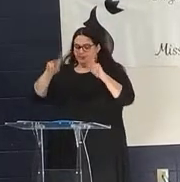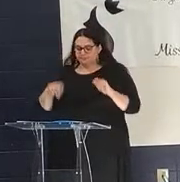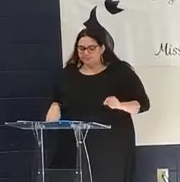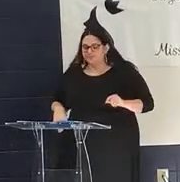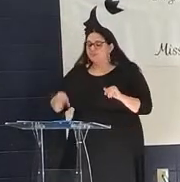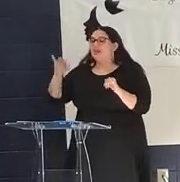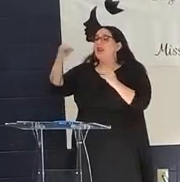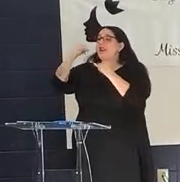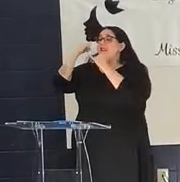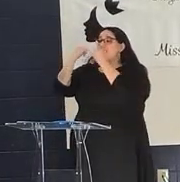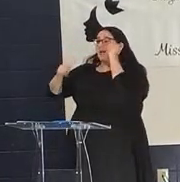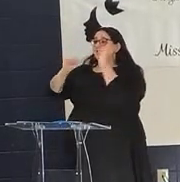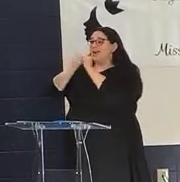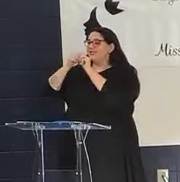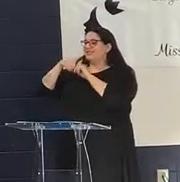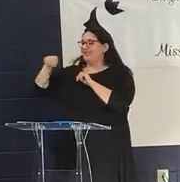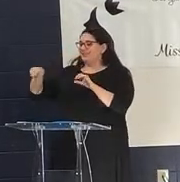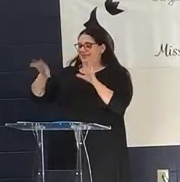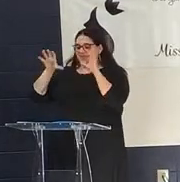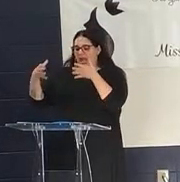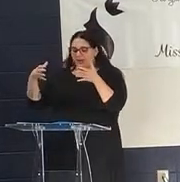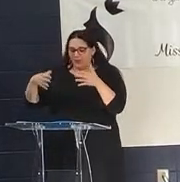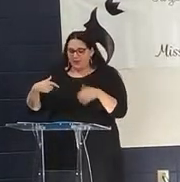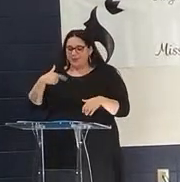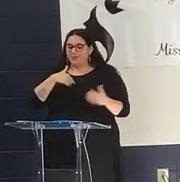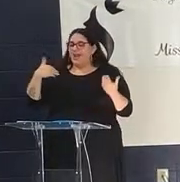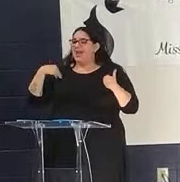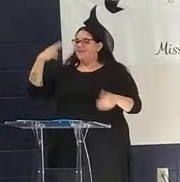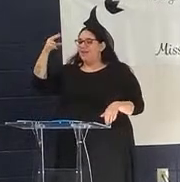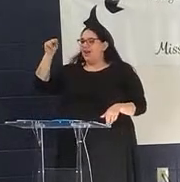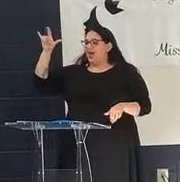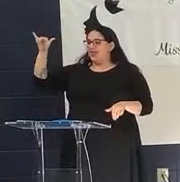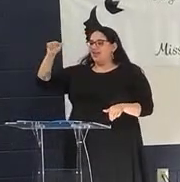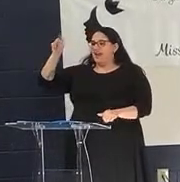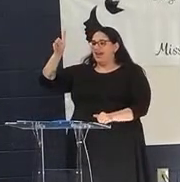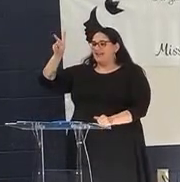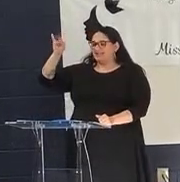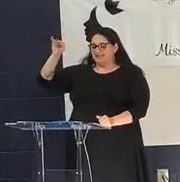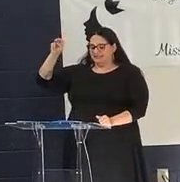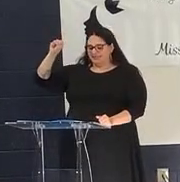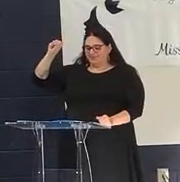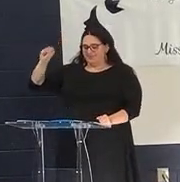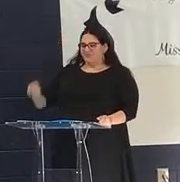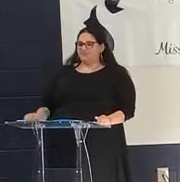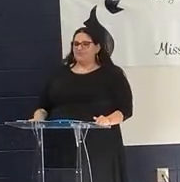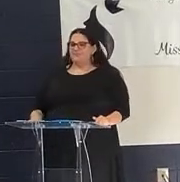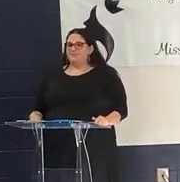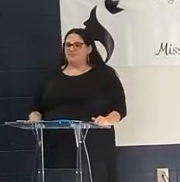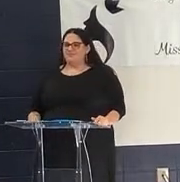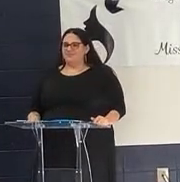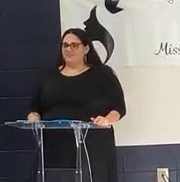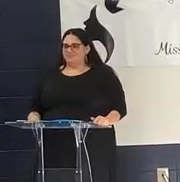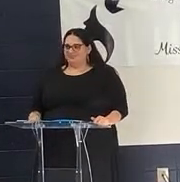I think there's some folks back there that need to find seats. Thank you. Next, we have Holly Adkins.